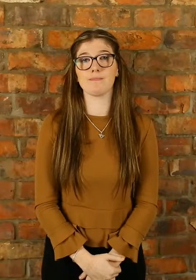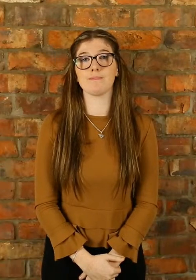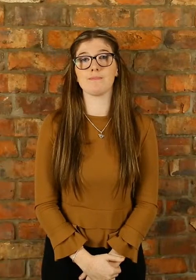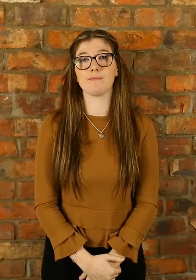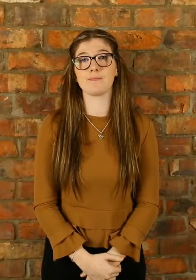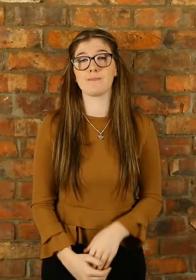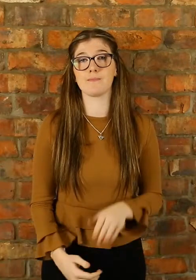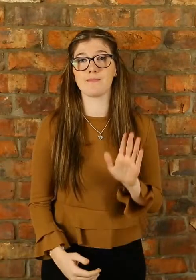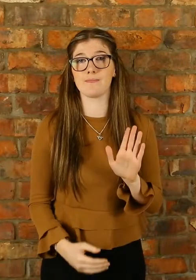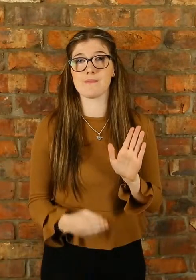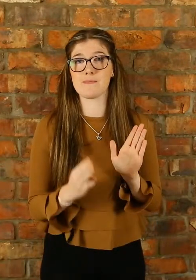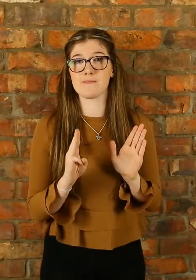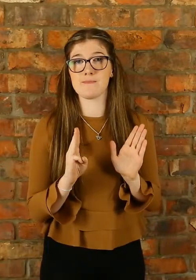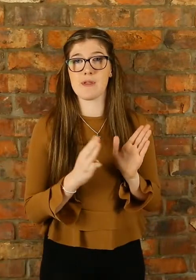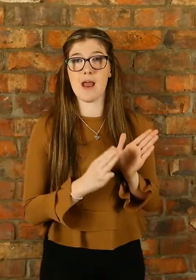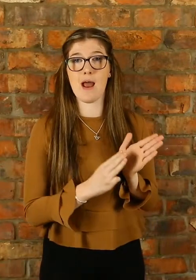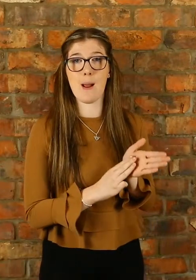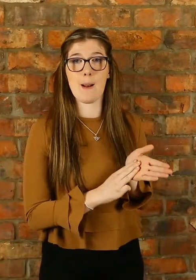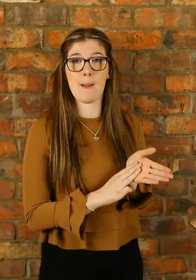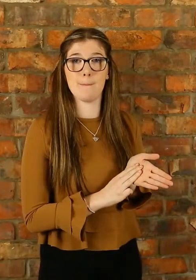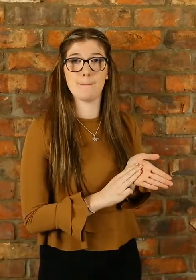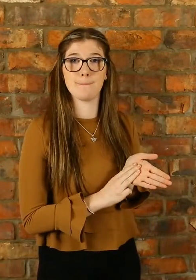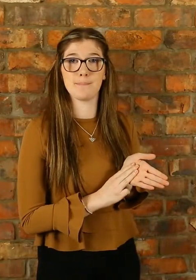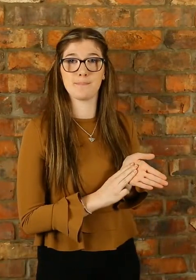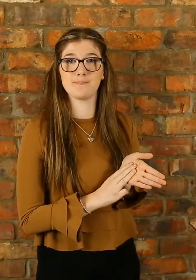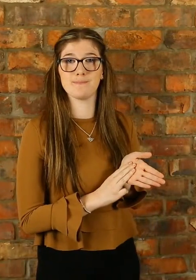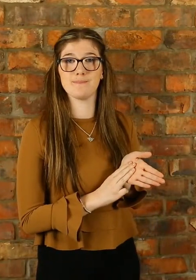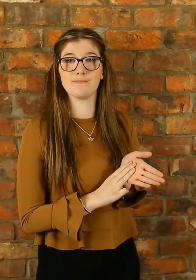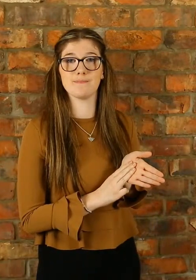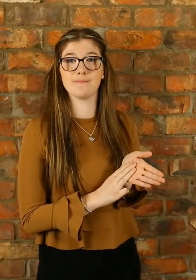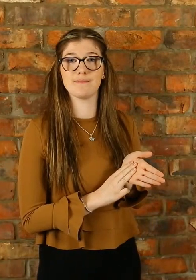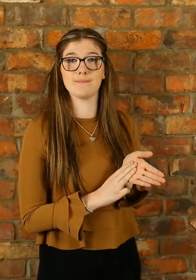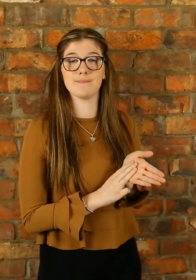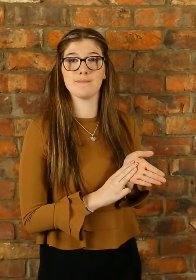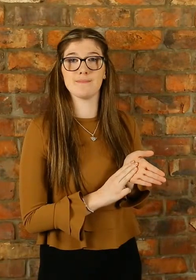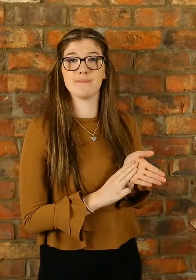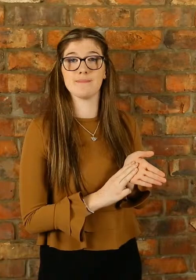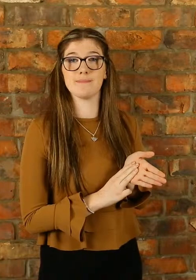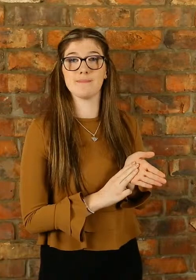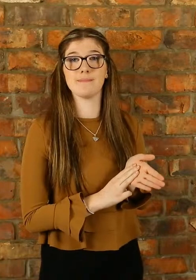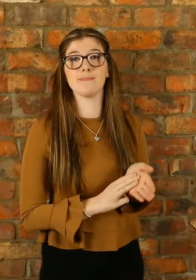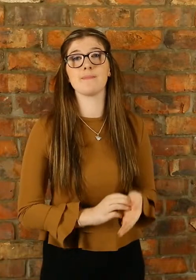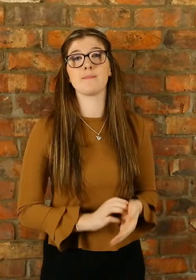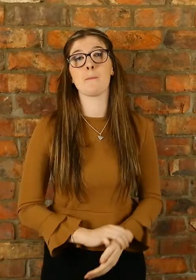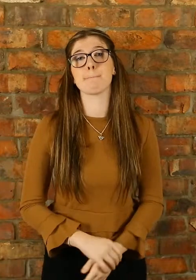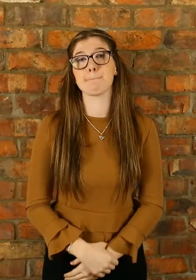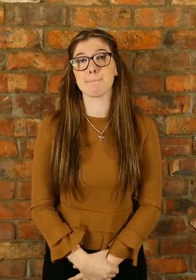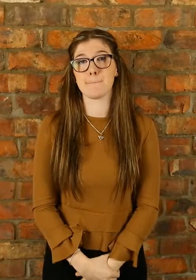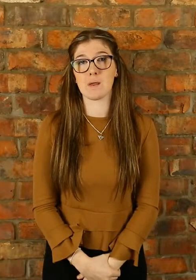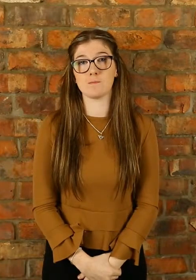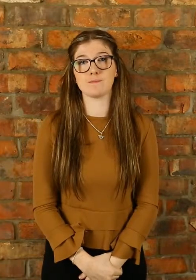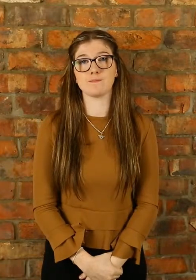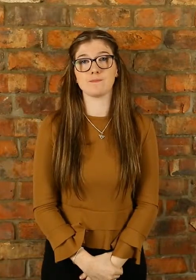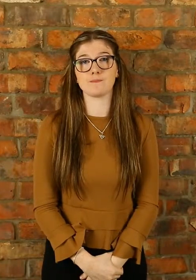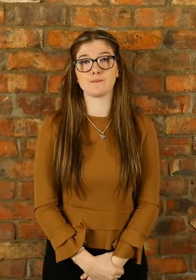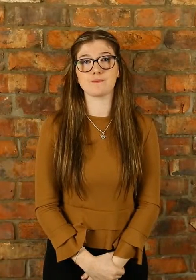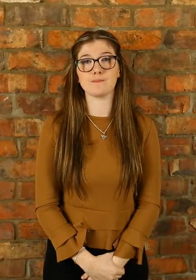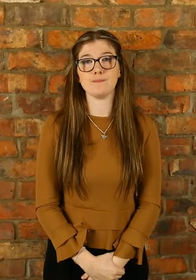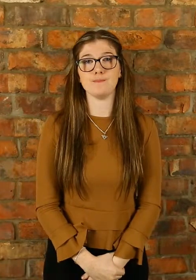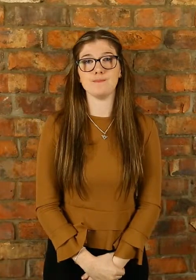Next, the letter N. So you're going to take your three fingers and pop that onto your palm to produce